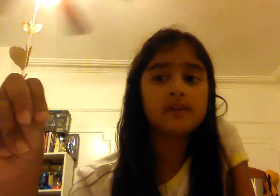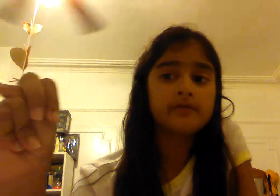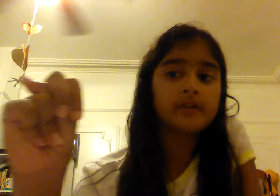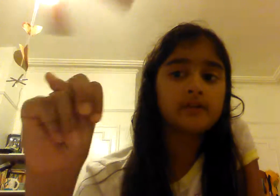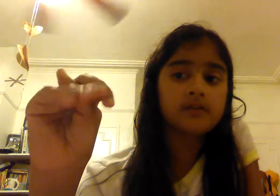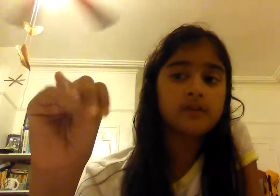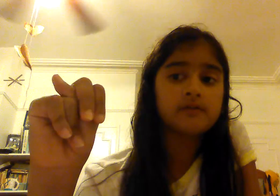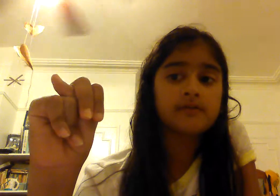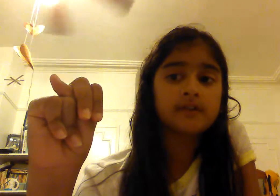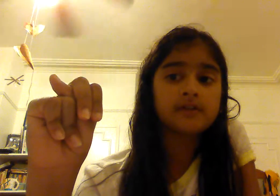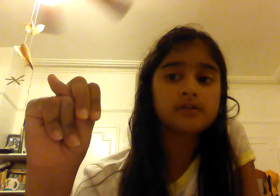fingers,